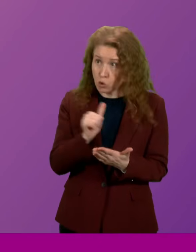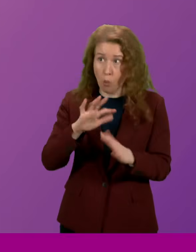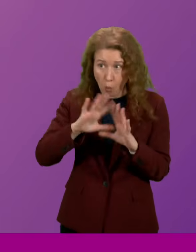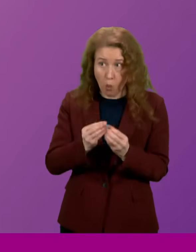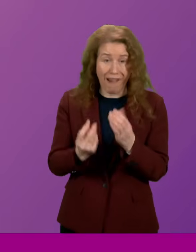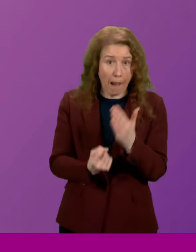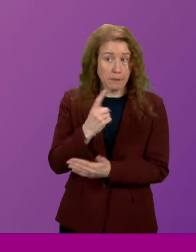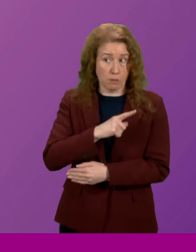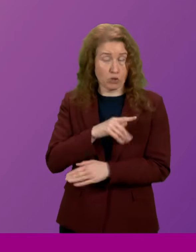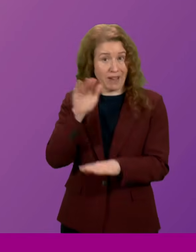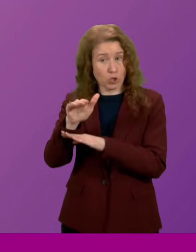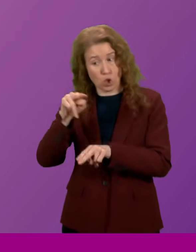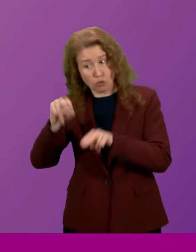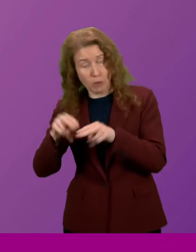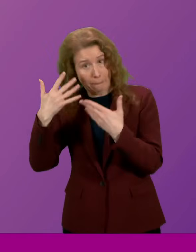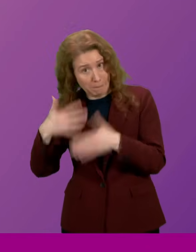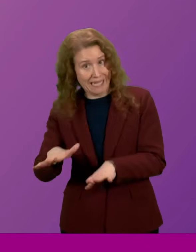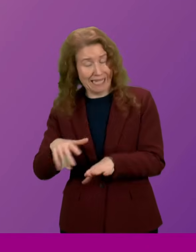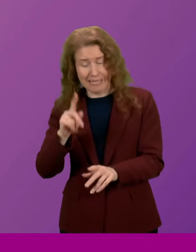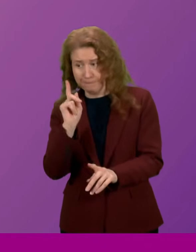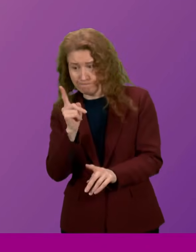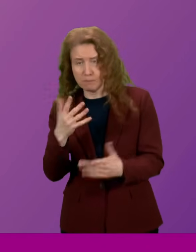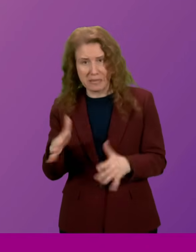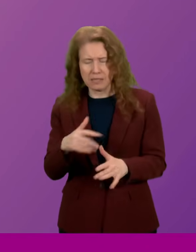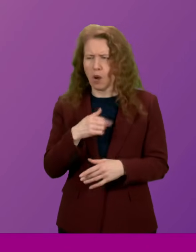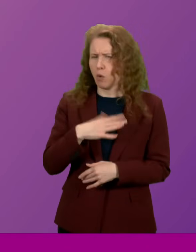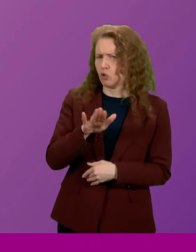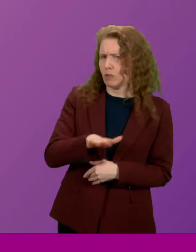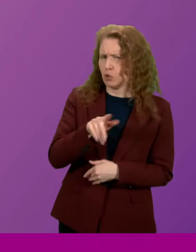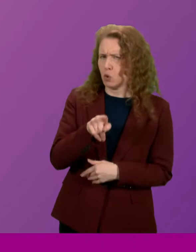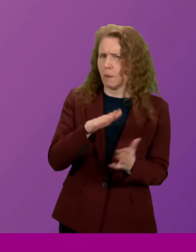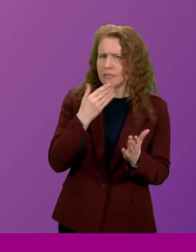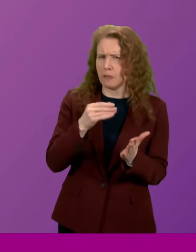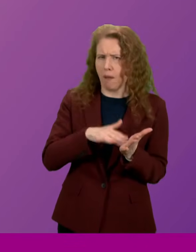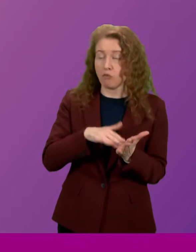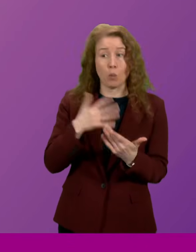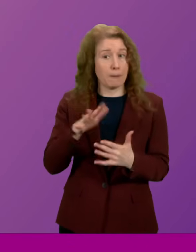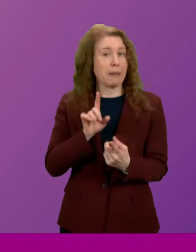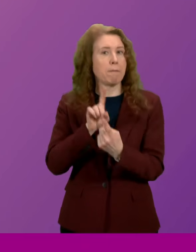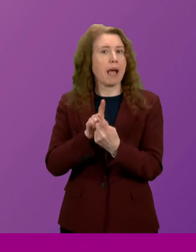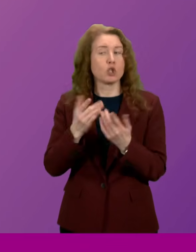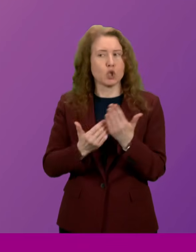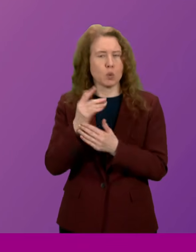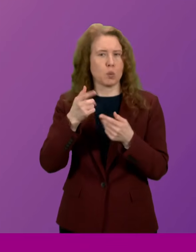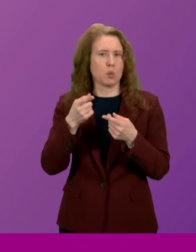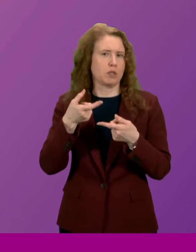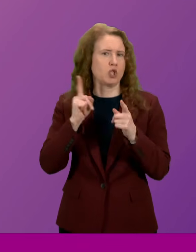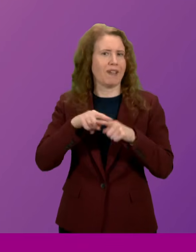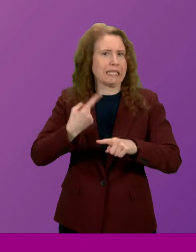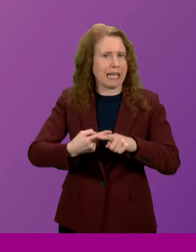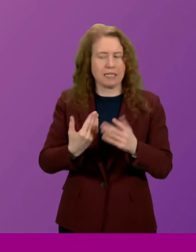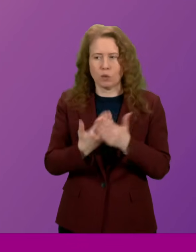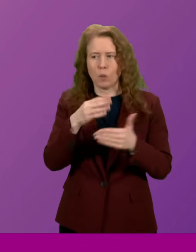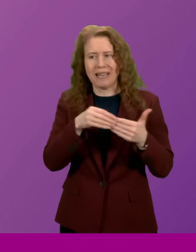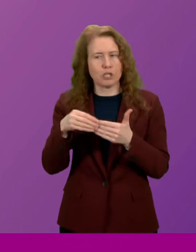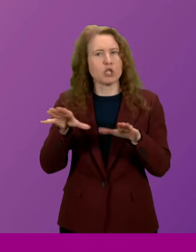happen. So what I would assure Mr Mara about is that officials met the new Chief Executive and leadership team earlier this year